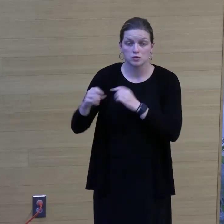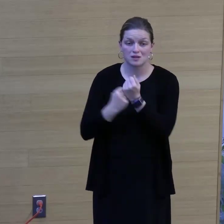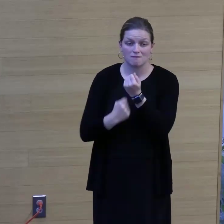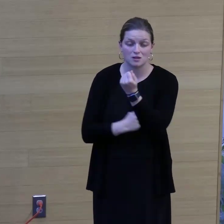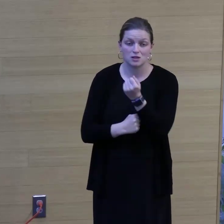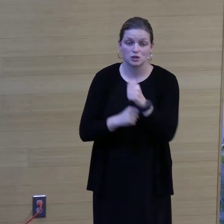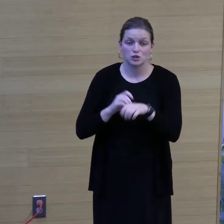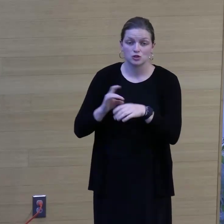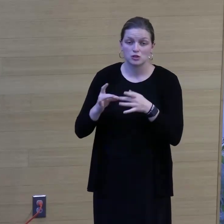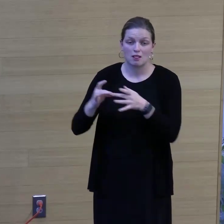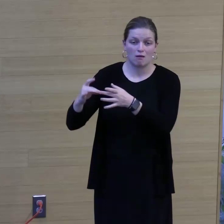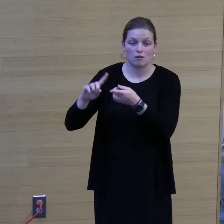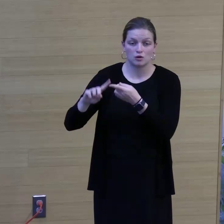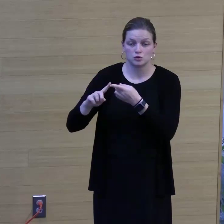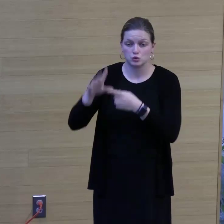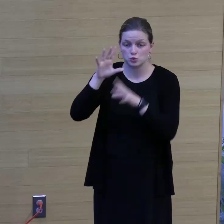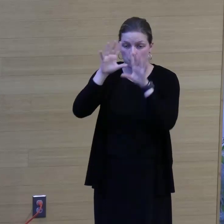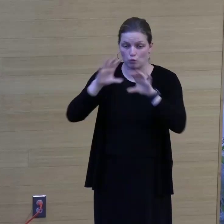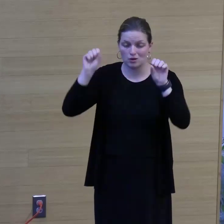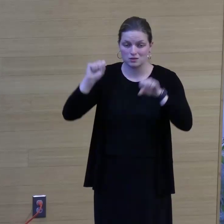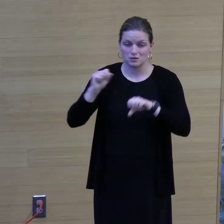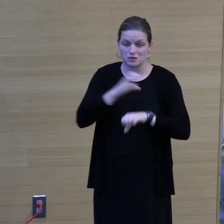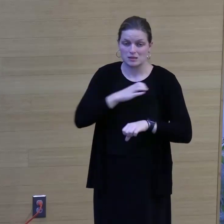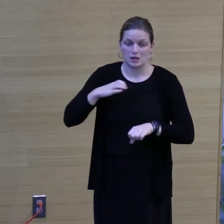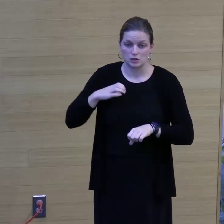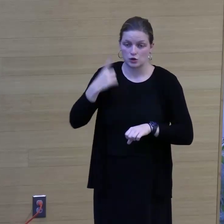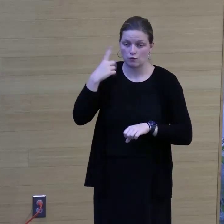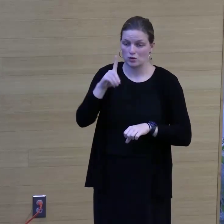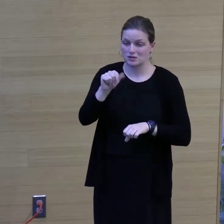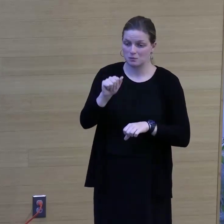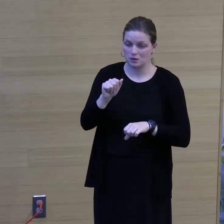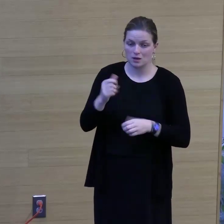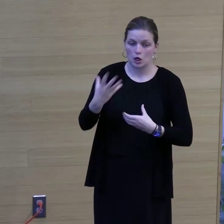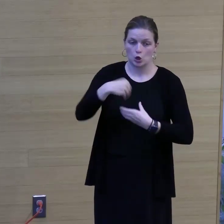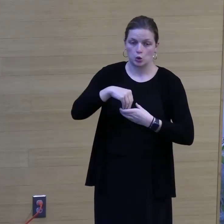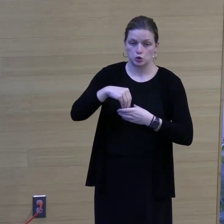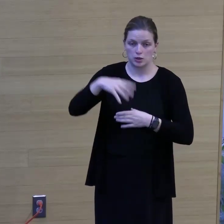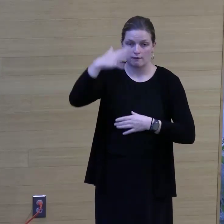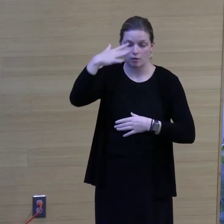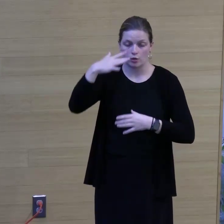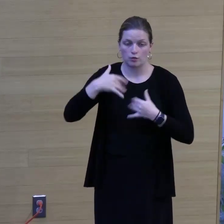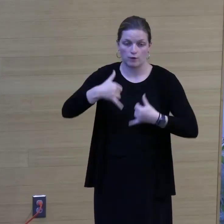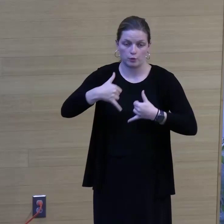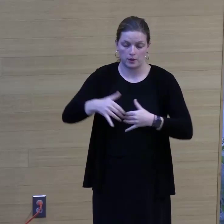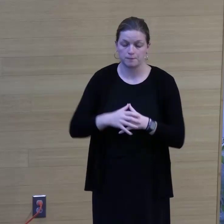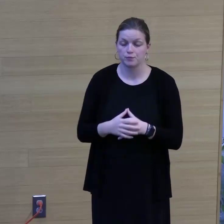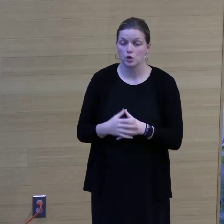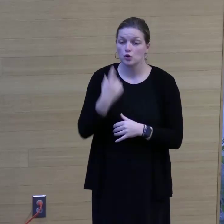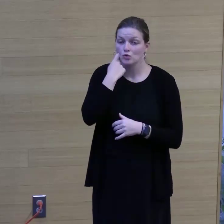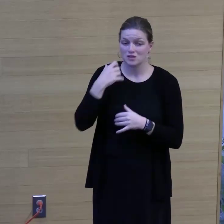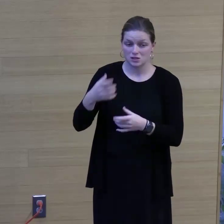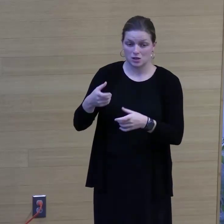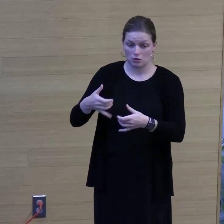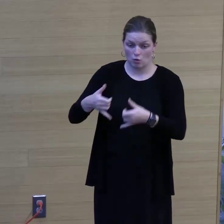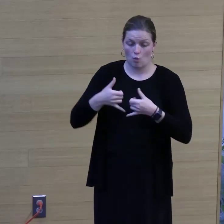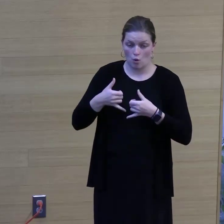foundation's liaison to the President's Council for Disability Inclusion and Philanthropy. She was awarded, as you heard,